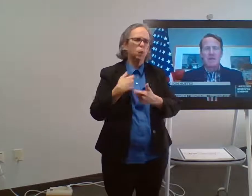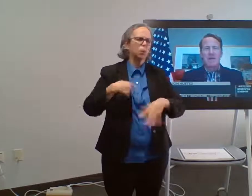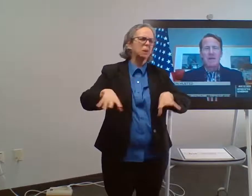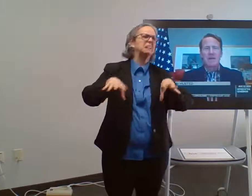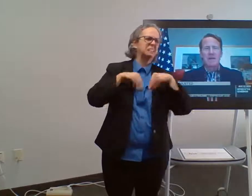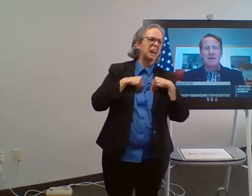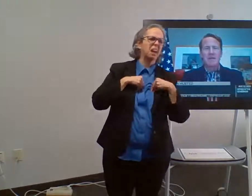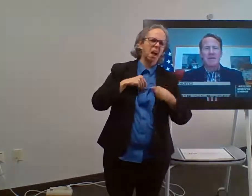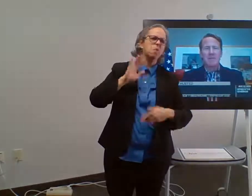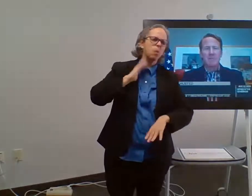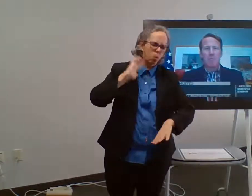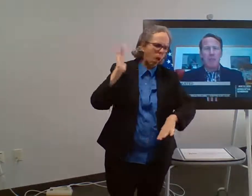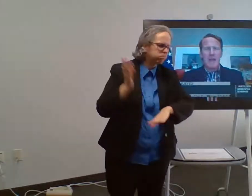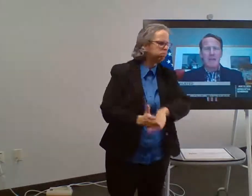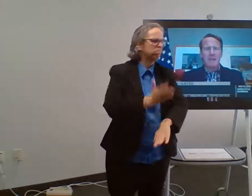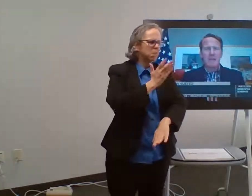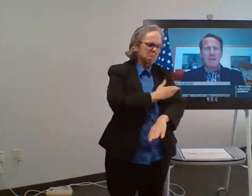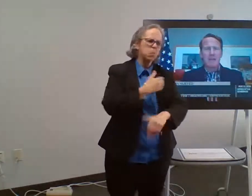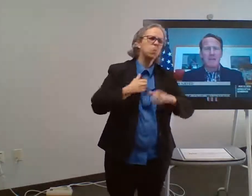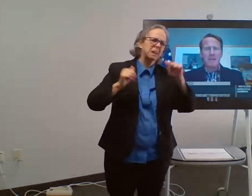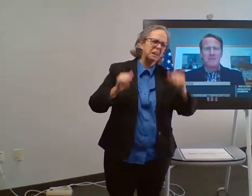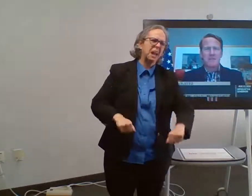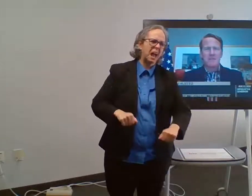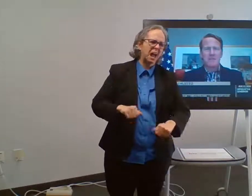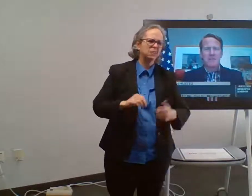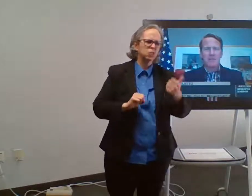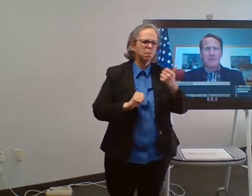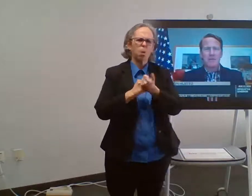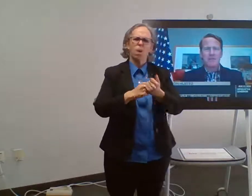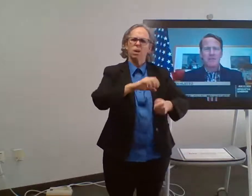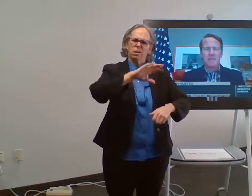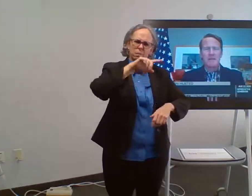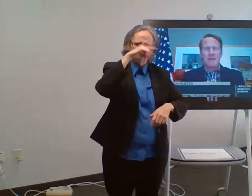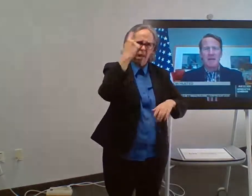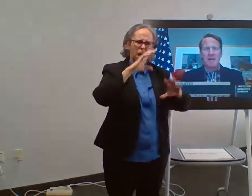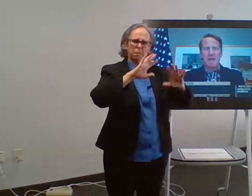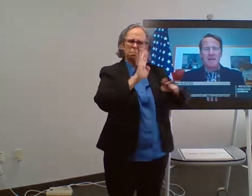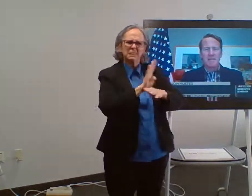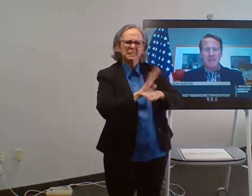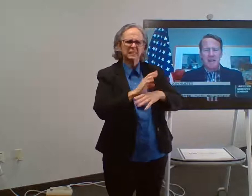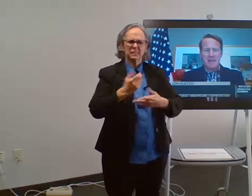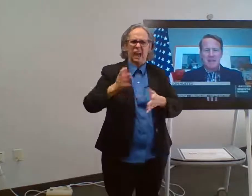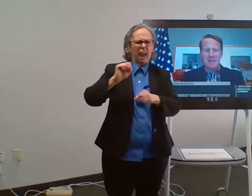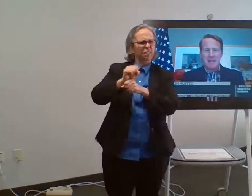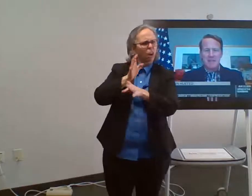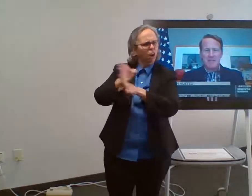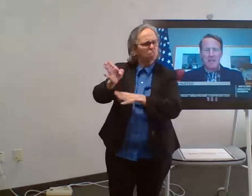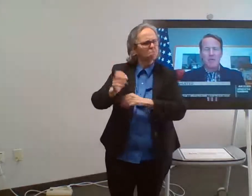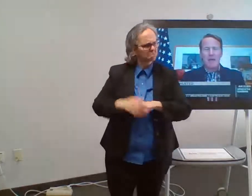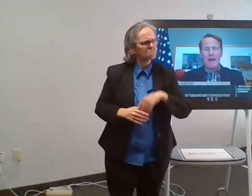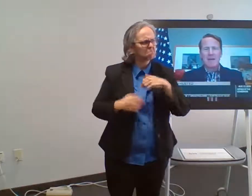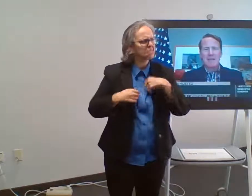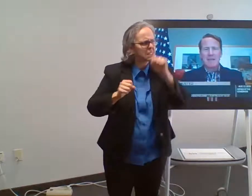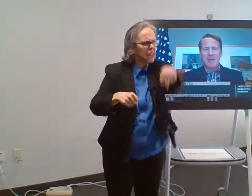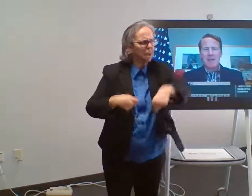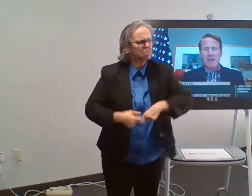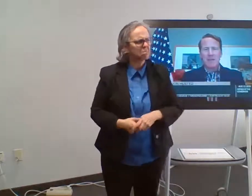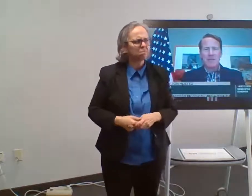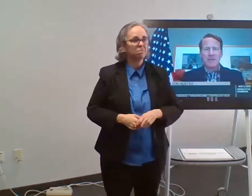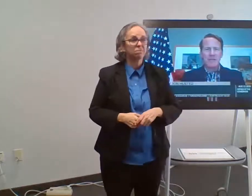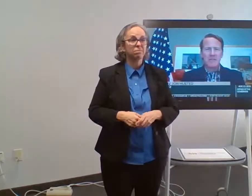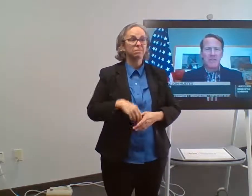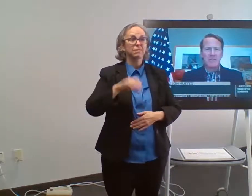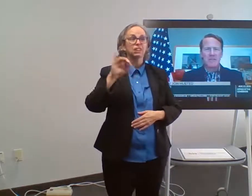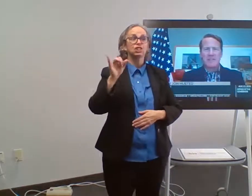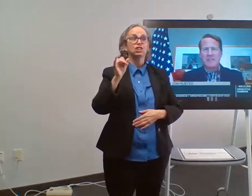to supporting African American businesses and careers in the state. The Jobs Ohio team, the